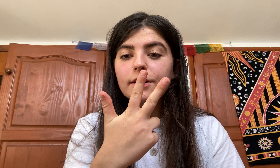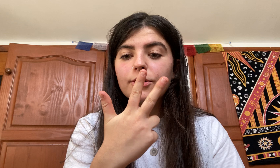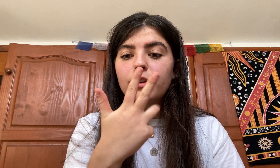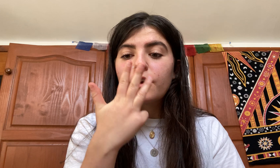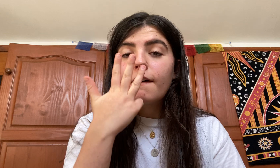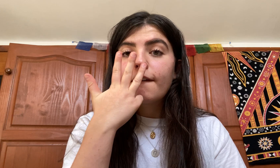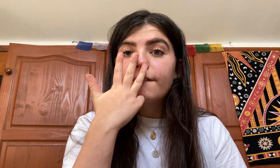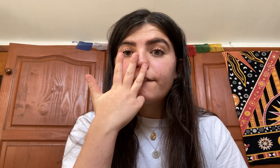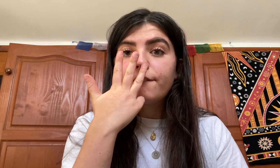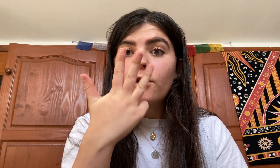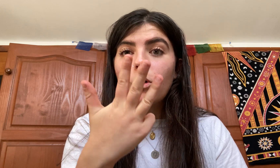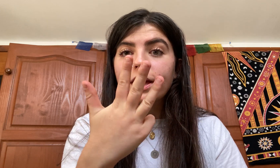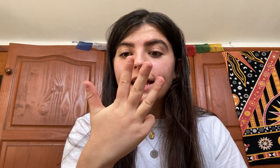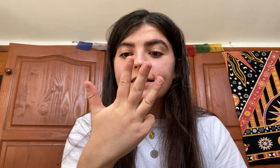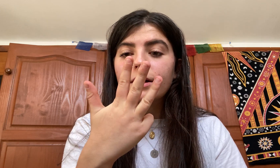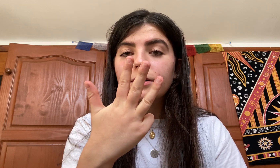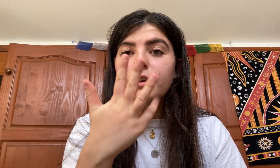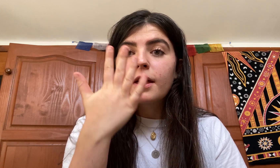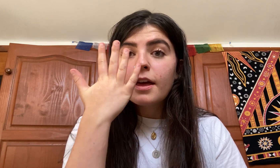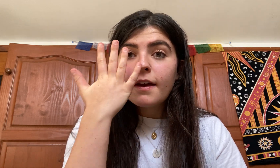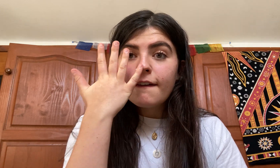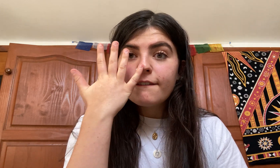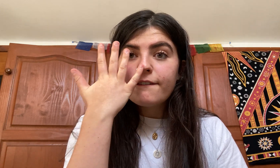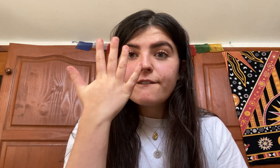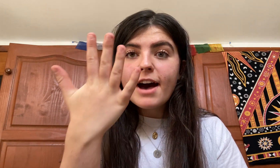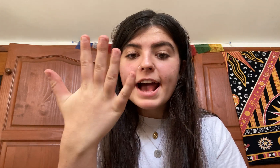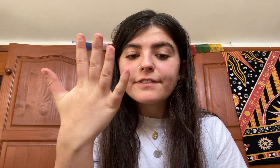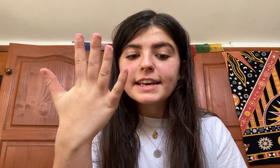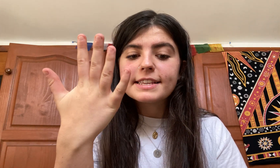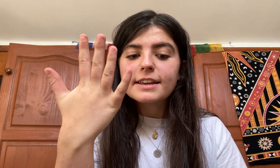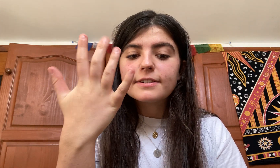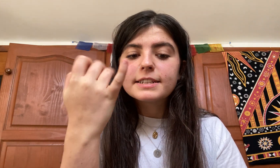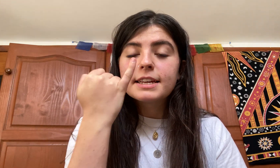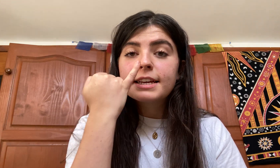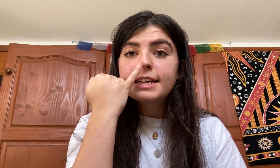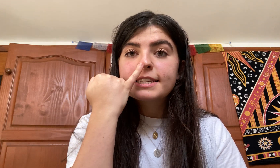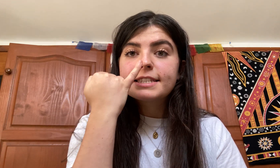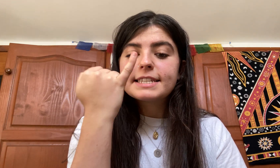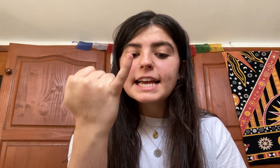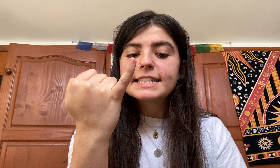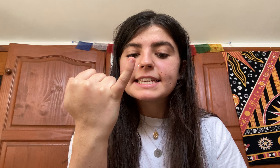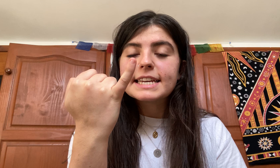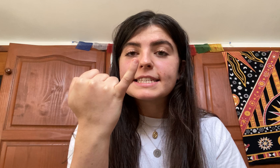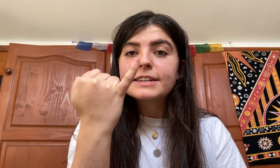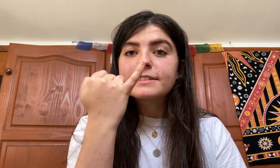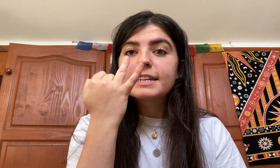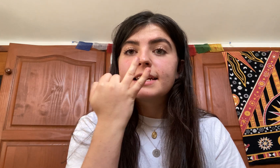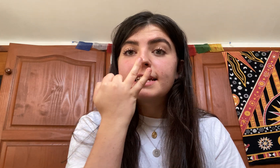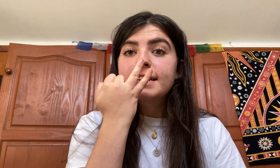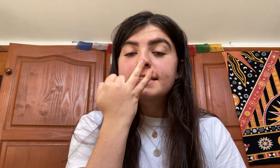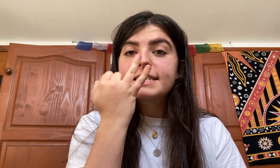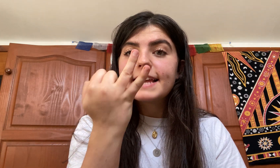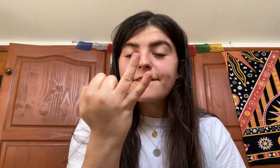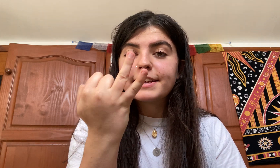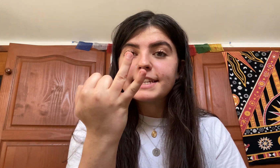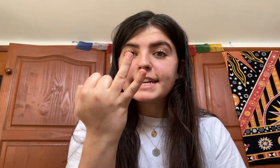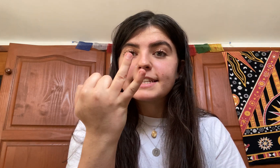old. 4 years old. 5 years old. 6 years old. 7 years